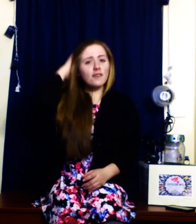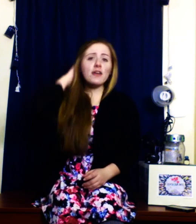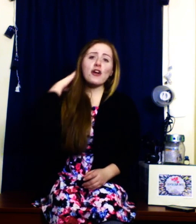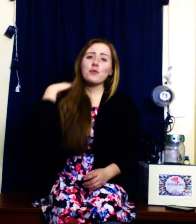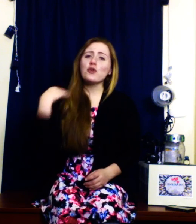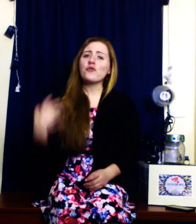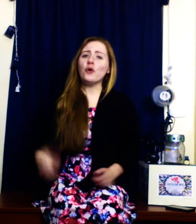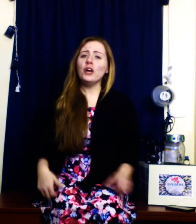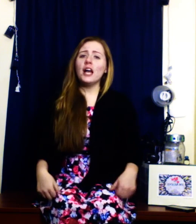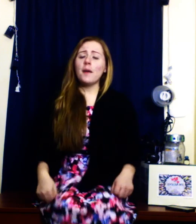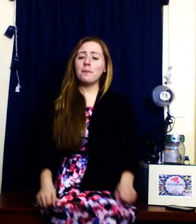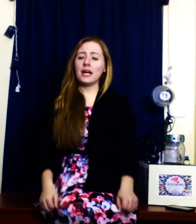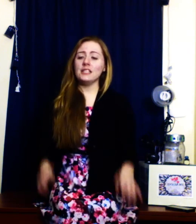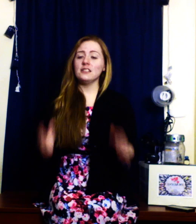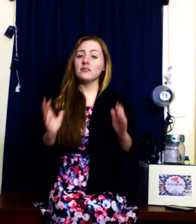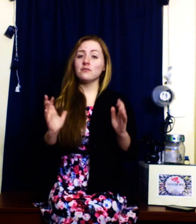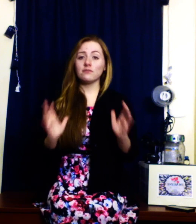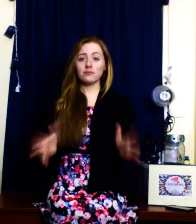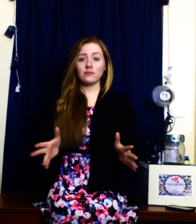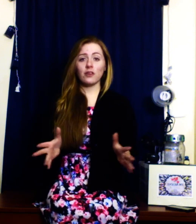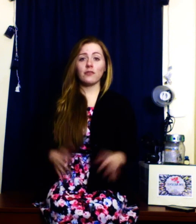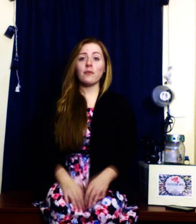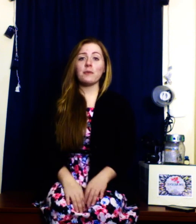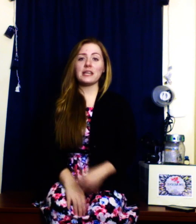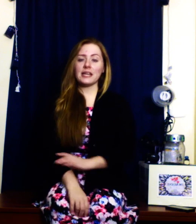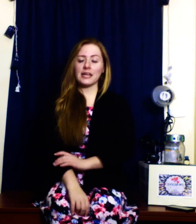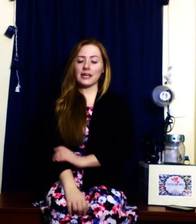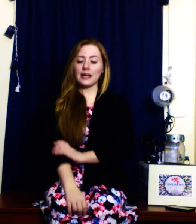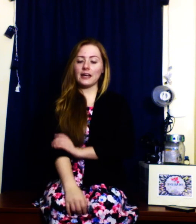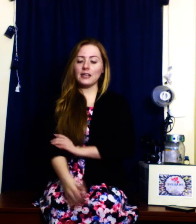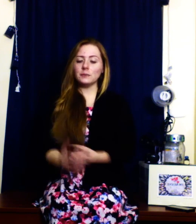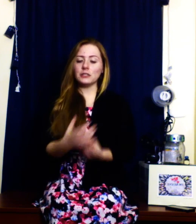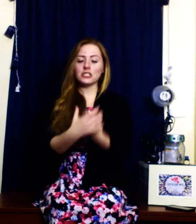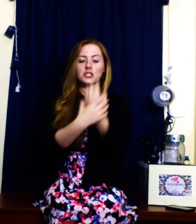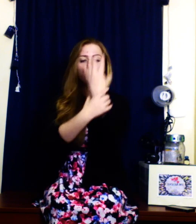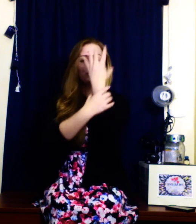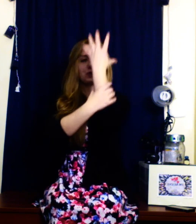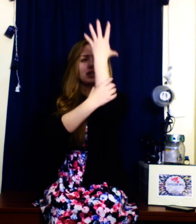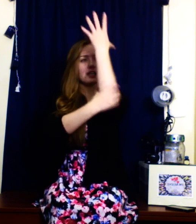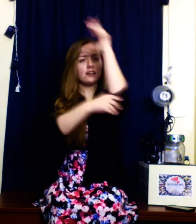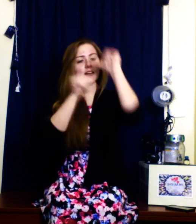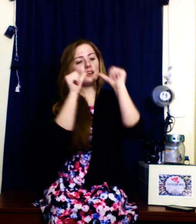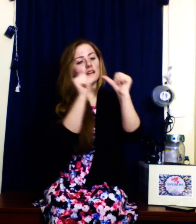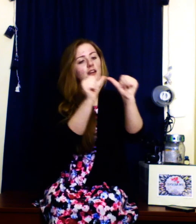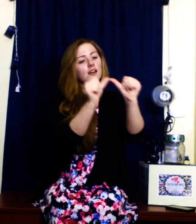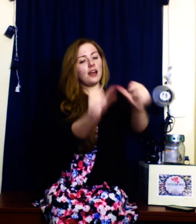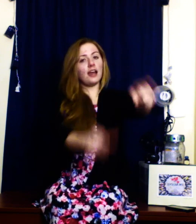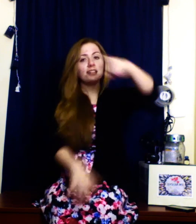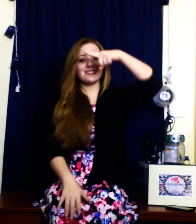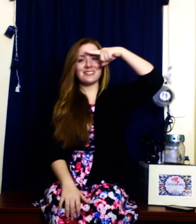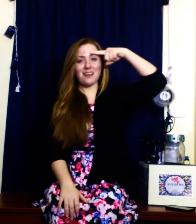very beautiful. But from the beginning, spring and